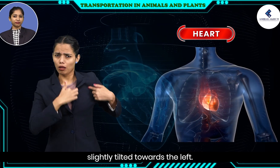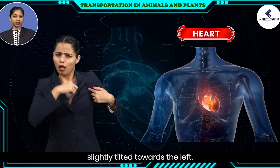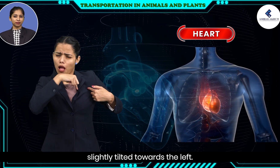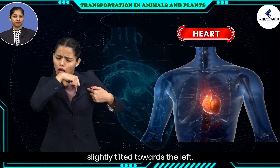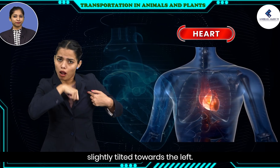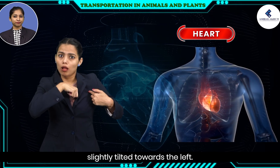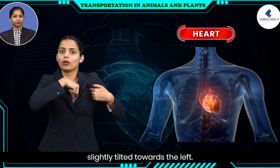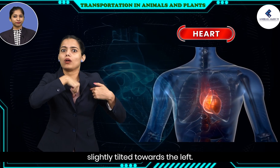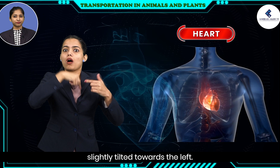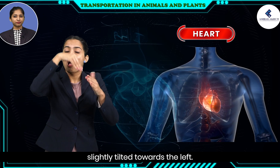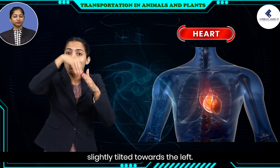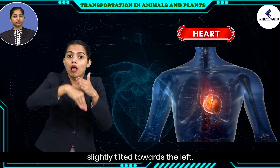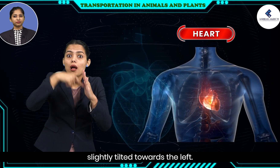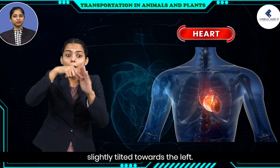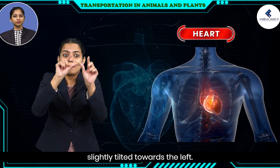the left.